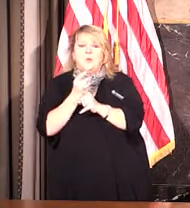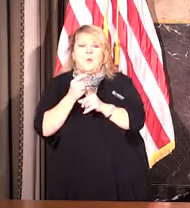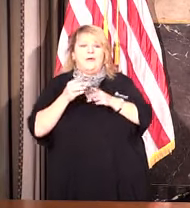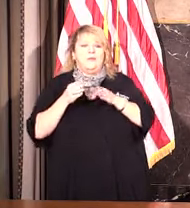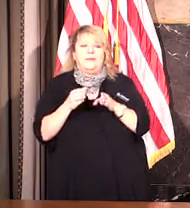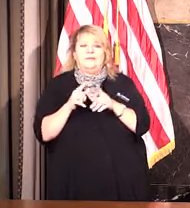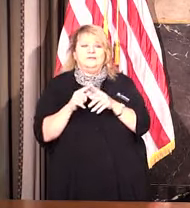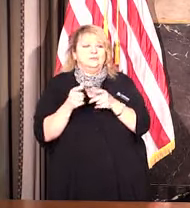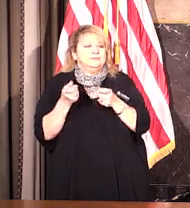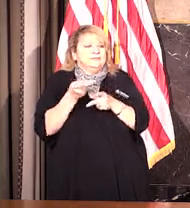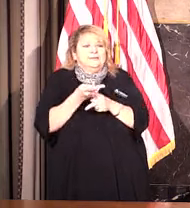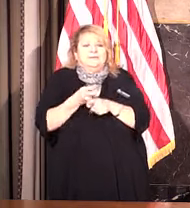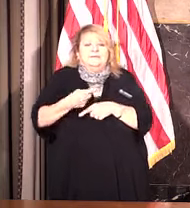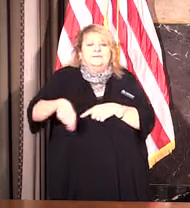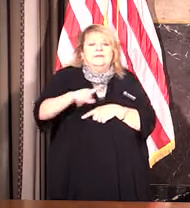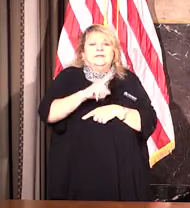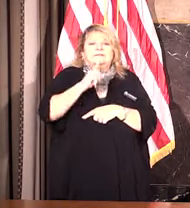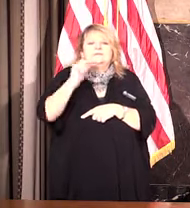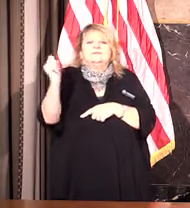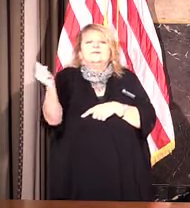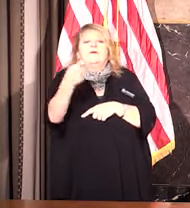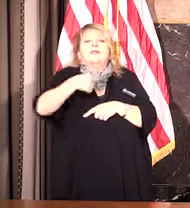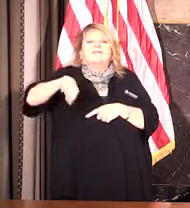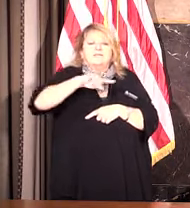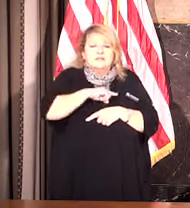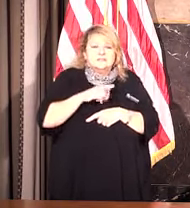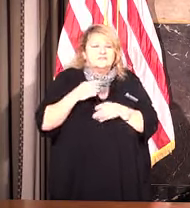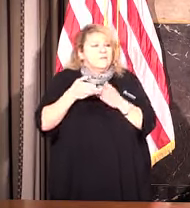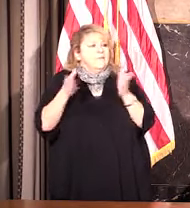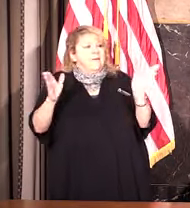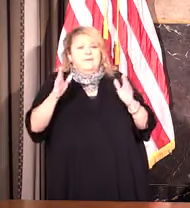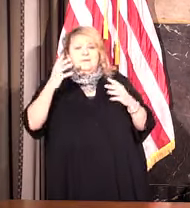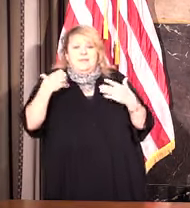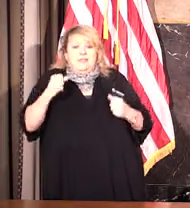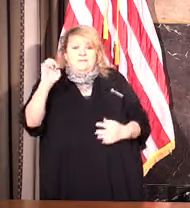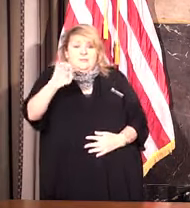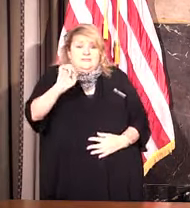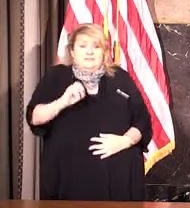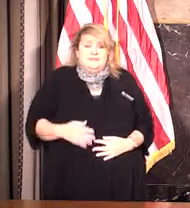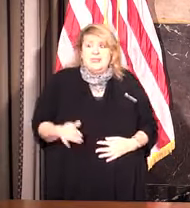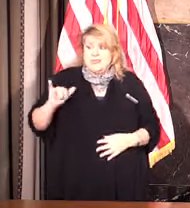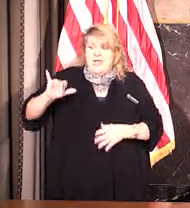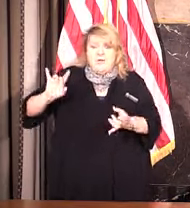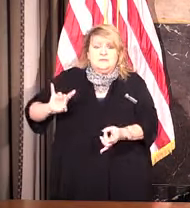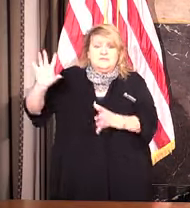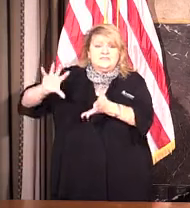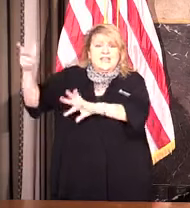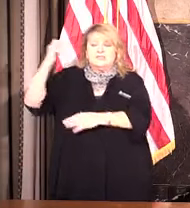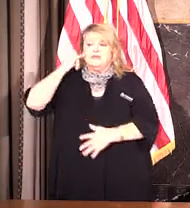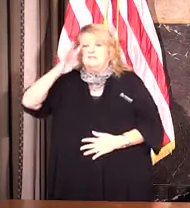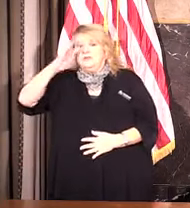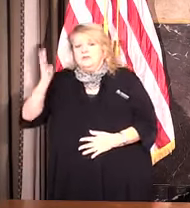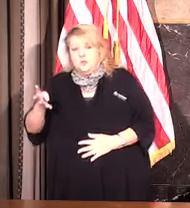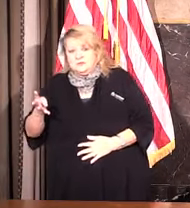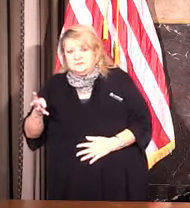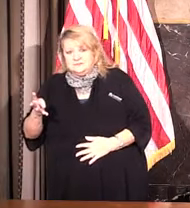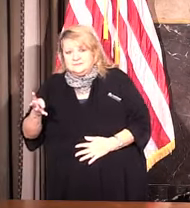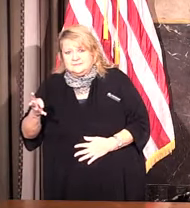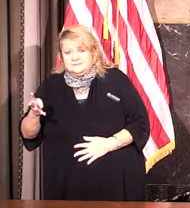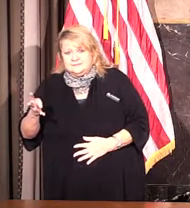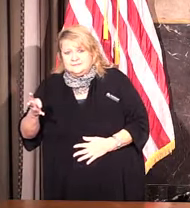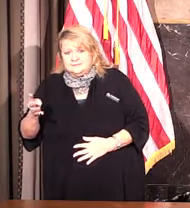a complete disaster. Secondly, it shouldn't be necessary because it is not true that we